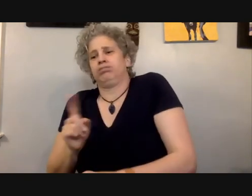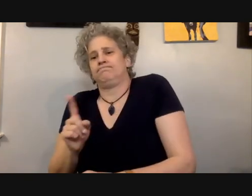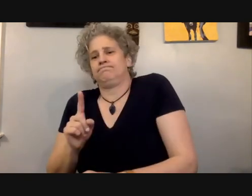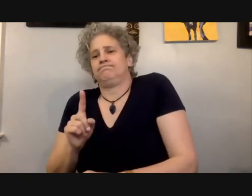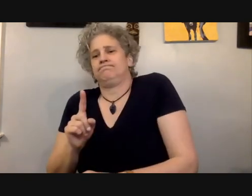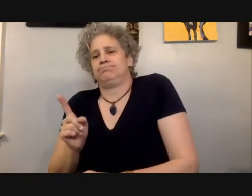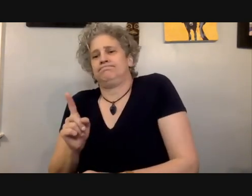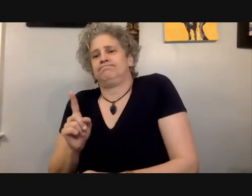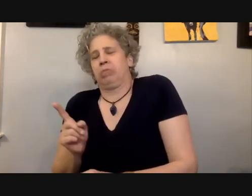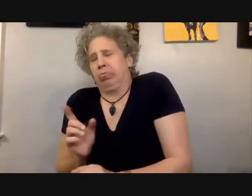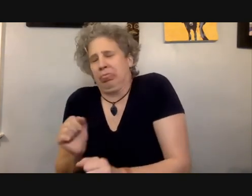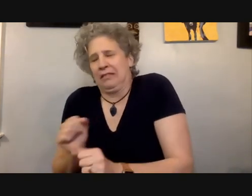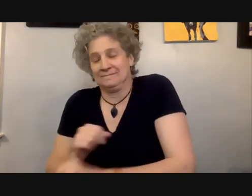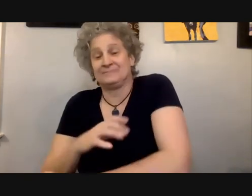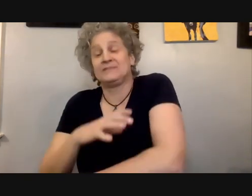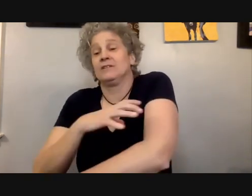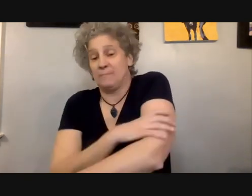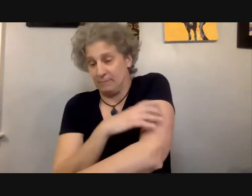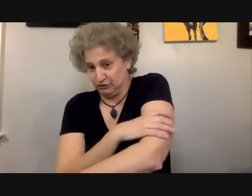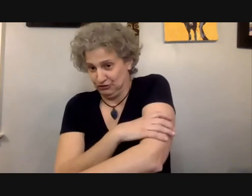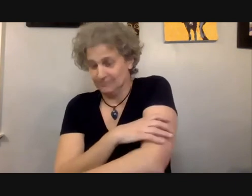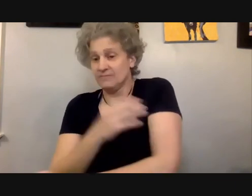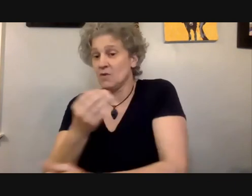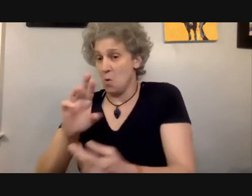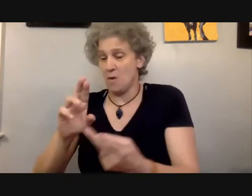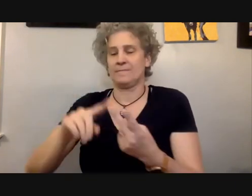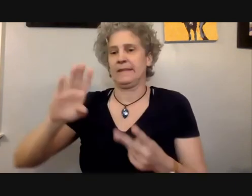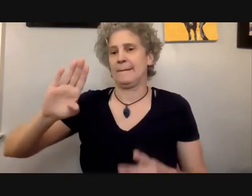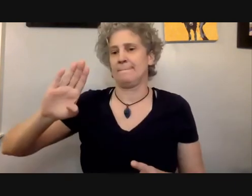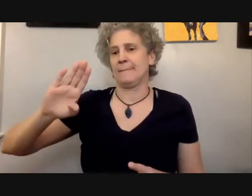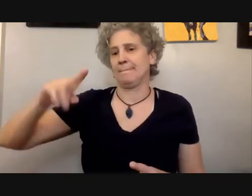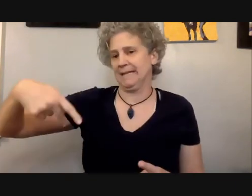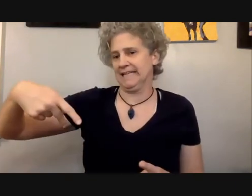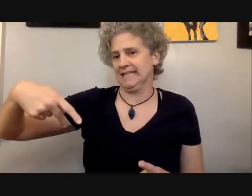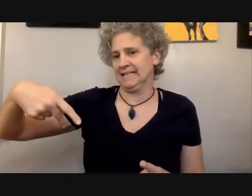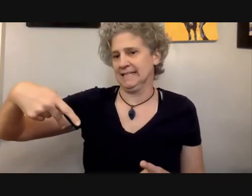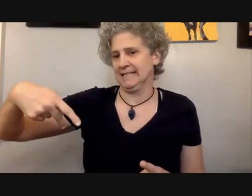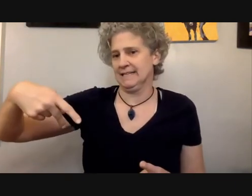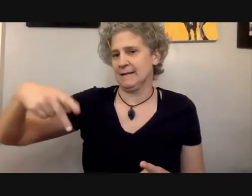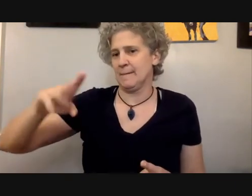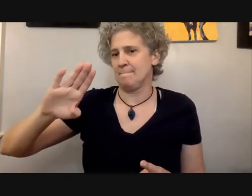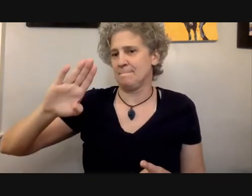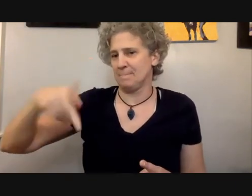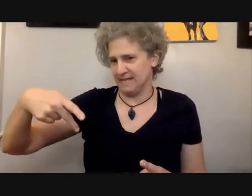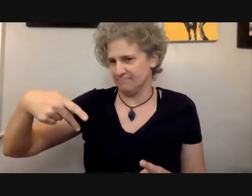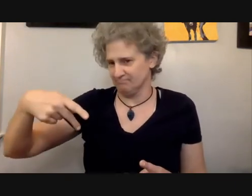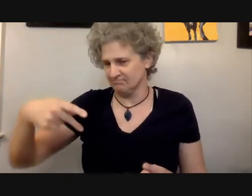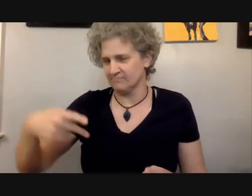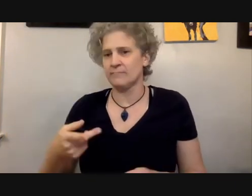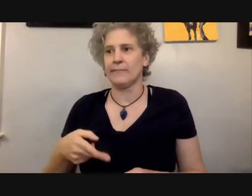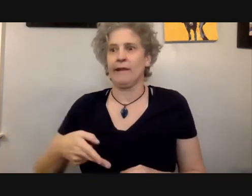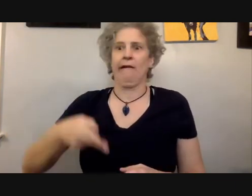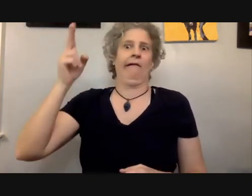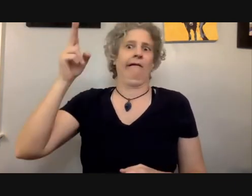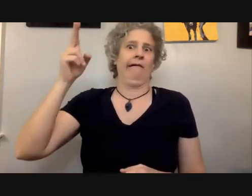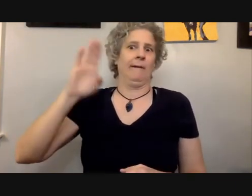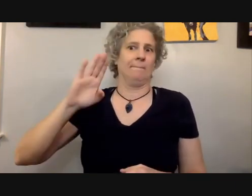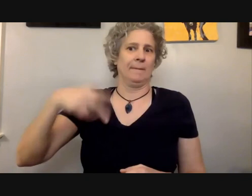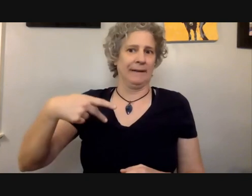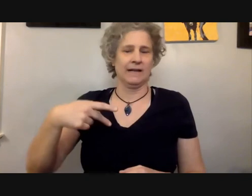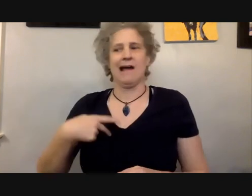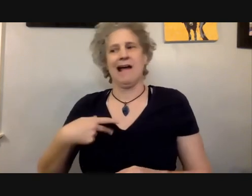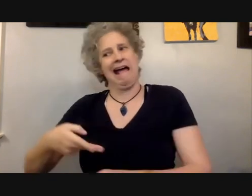something. And you can feel your pulse beating in your arm. Ugh. Or the other one we see is BP, the abbreviation BP for